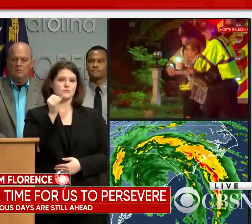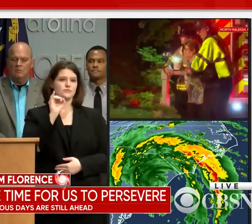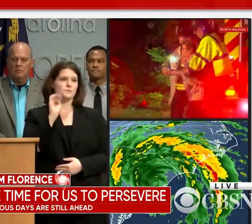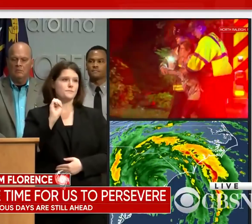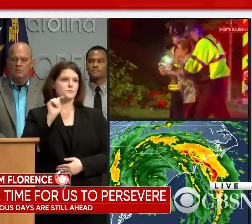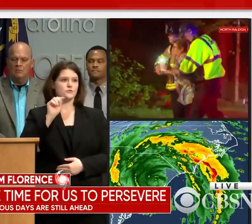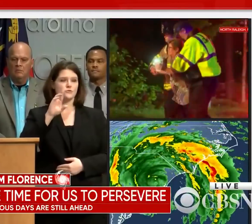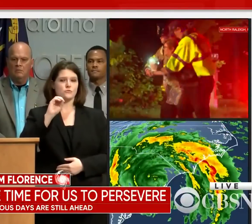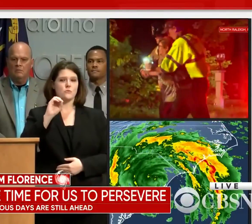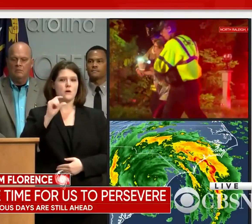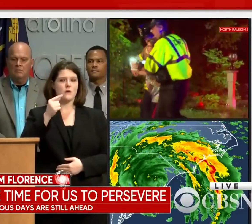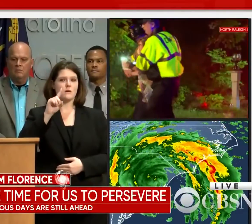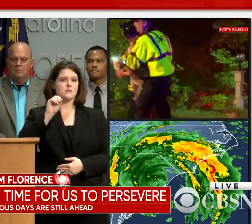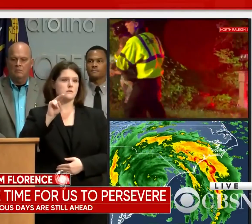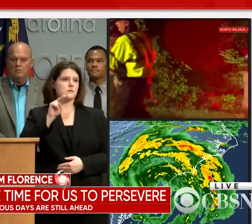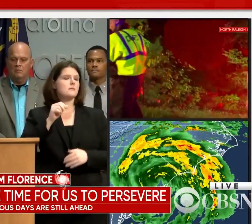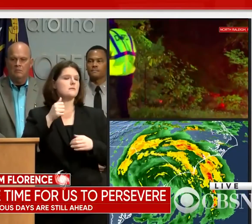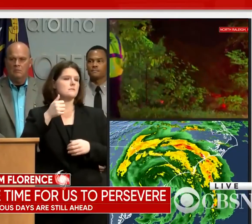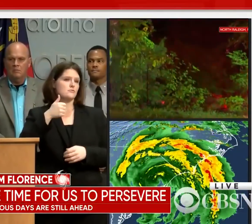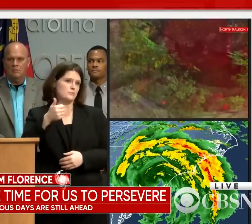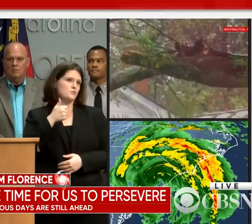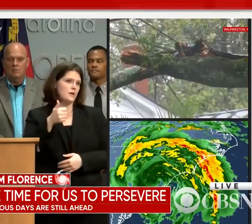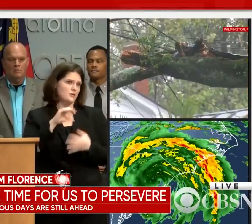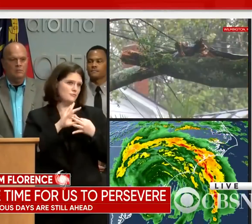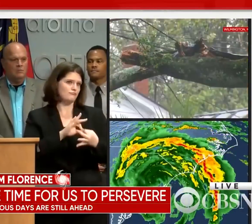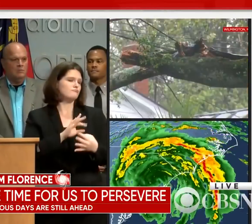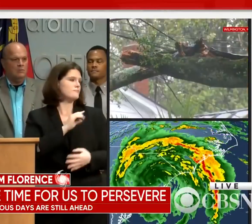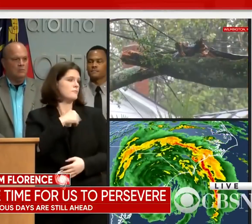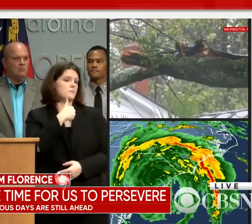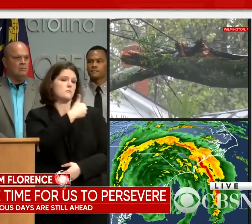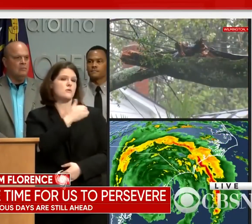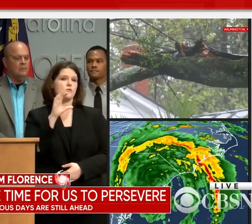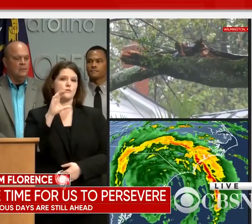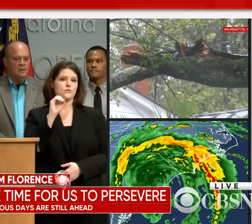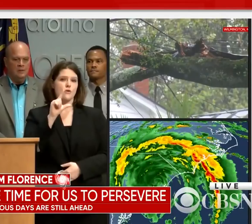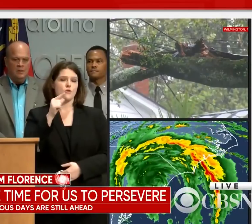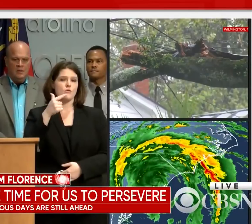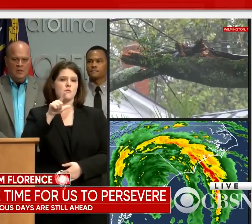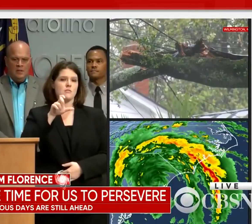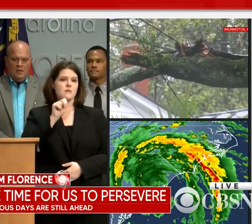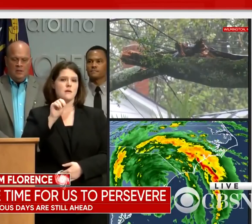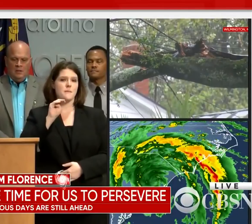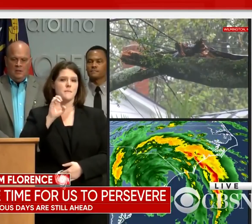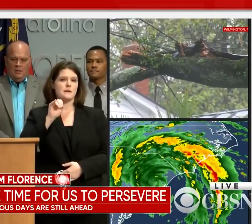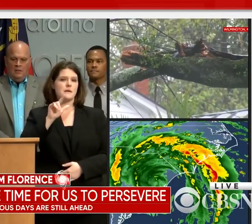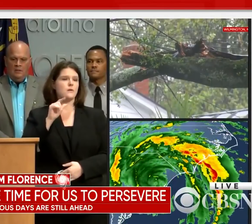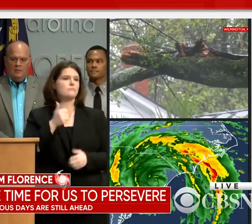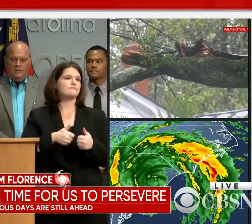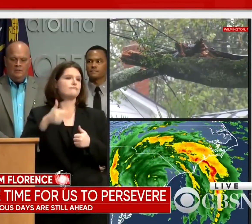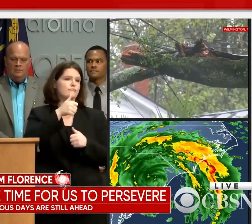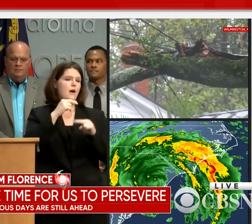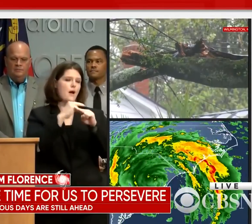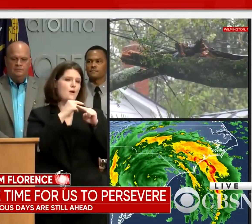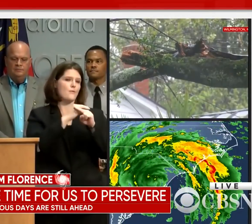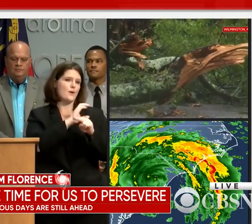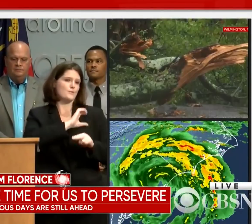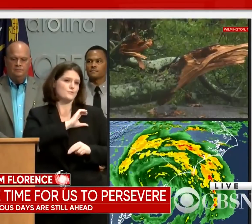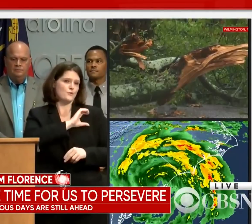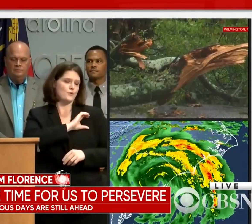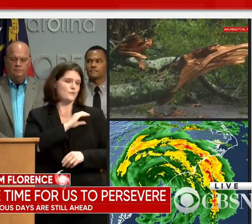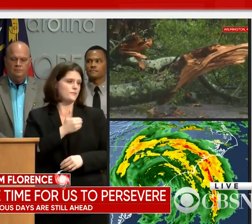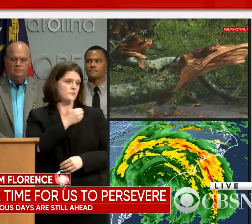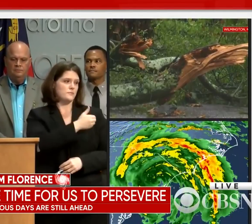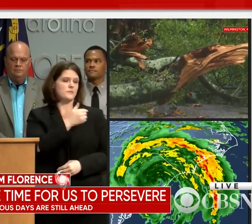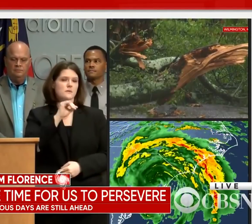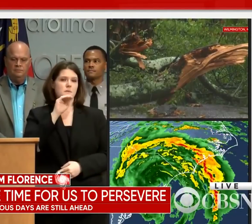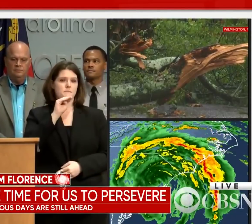Trogdon, our Secretary of Transportation. Colonel Glen Mcneil, the Commander of the North Carolina Highway Patrol.